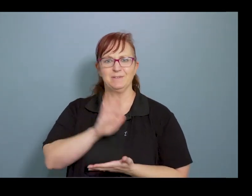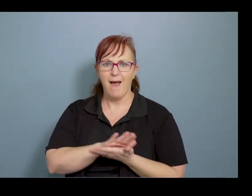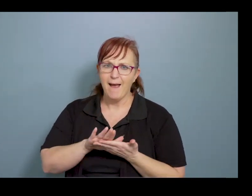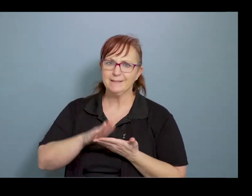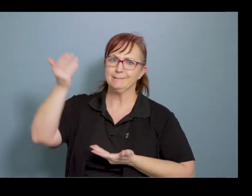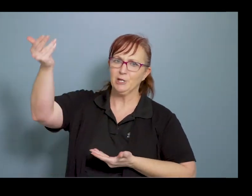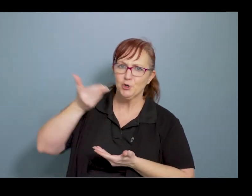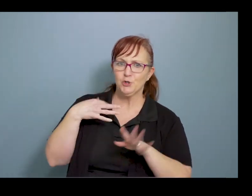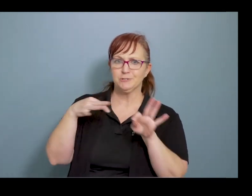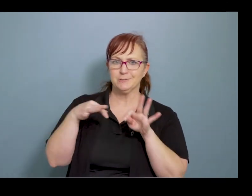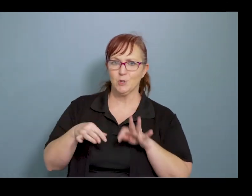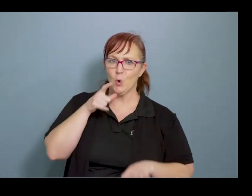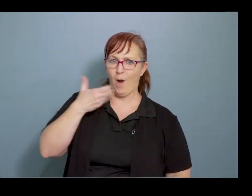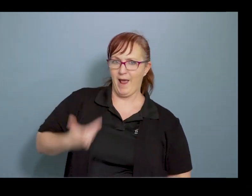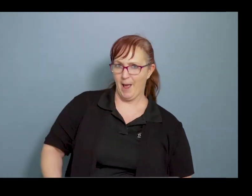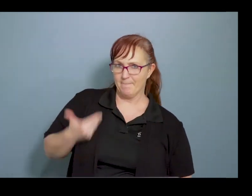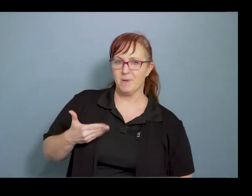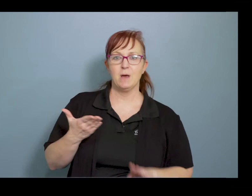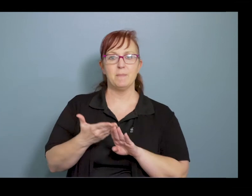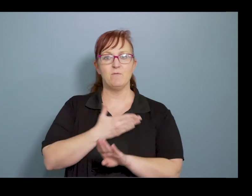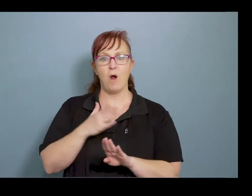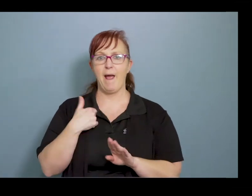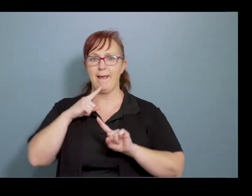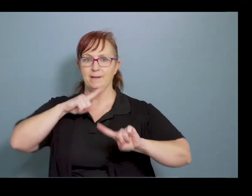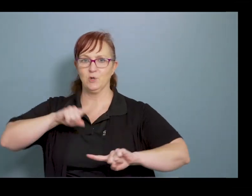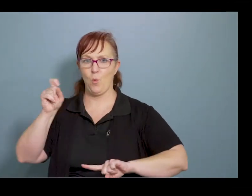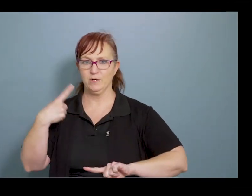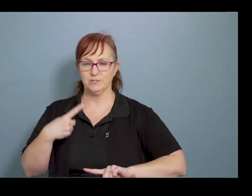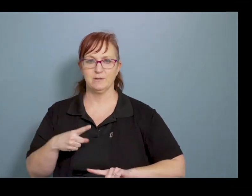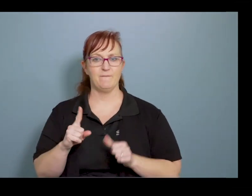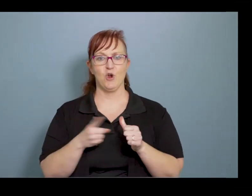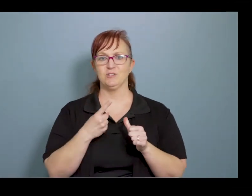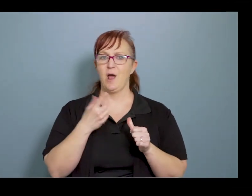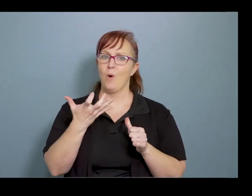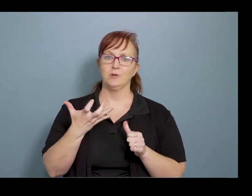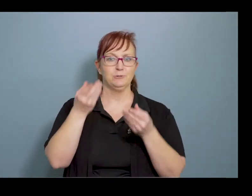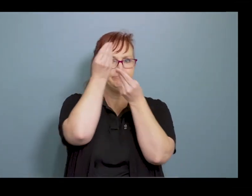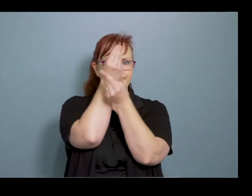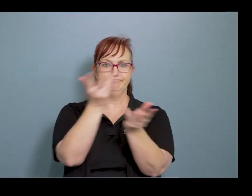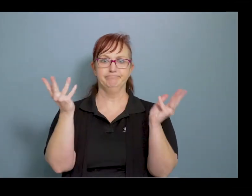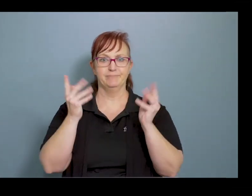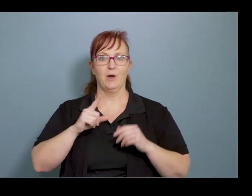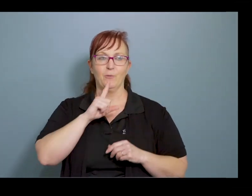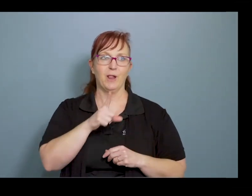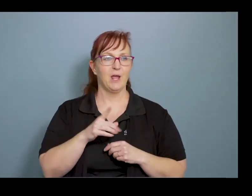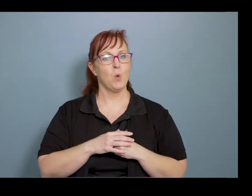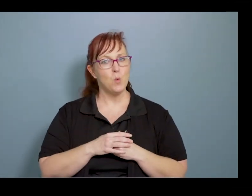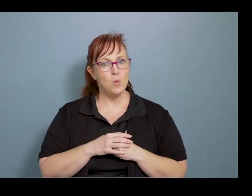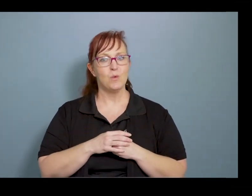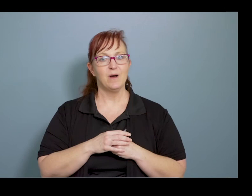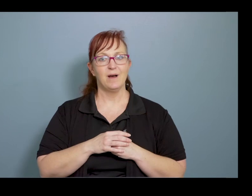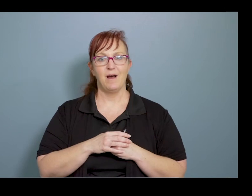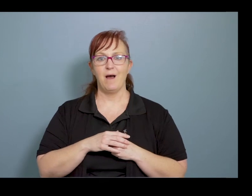introduction, Mark. And before I get into the specifics of the question, I just wanted to let everybody know on the campus just